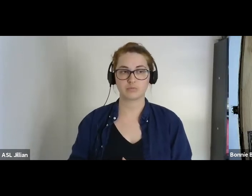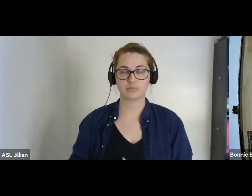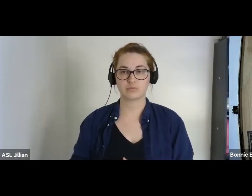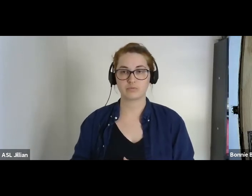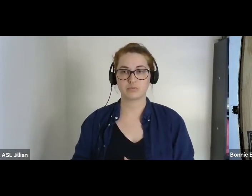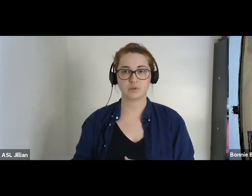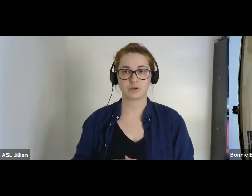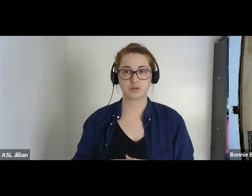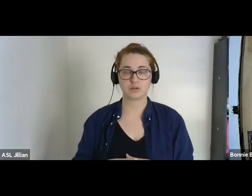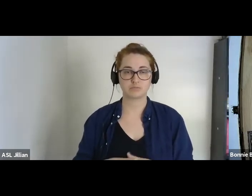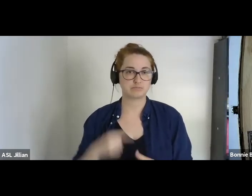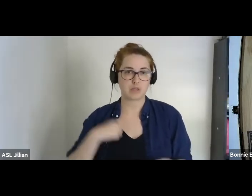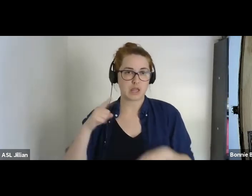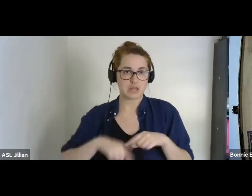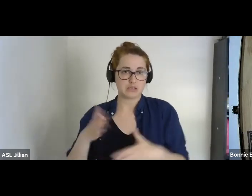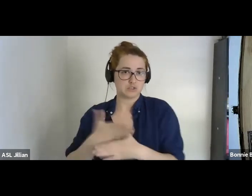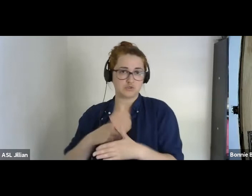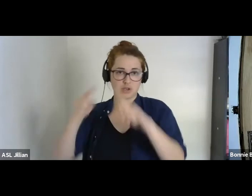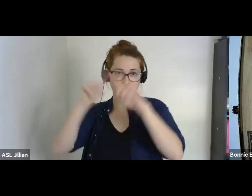I don't have screen sharing, so it's not me.